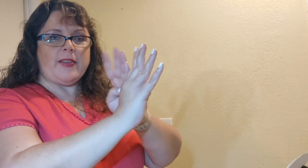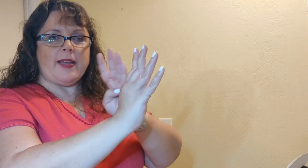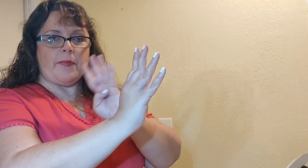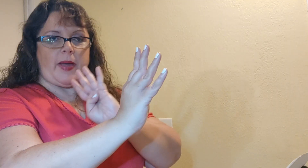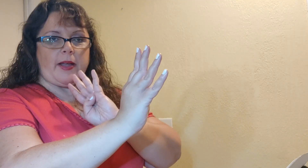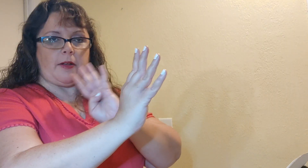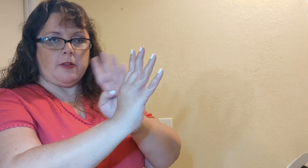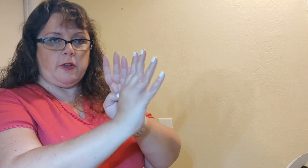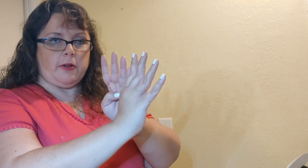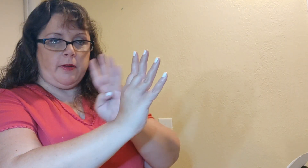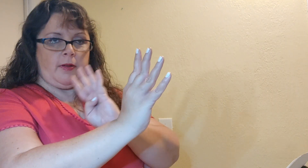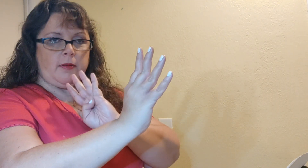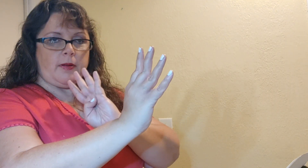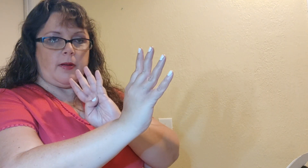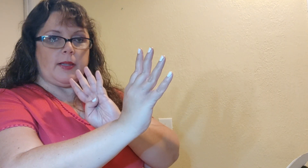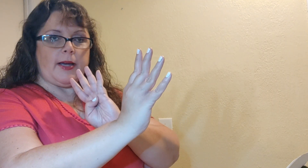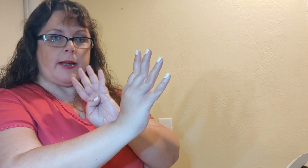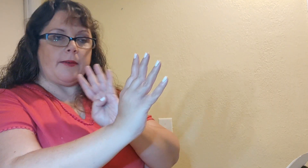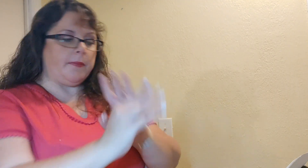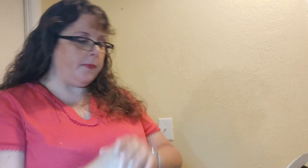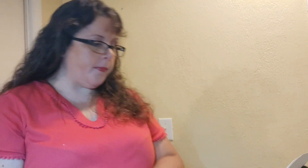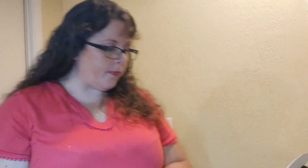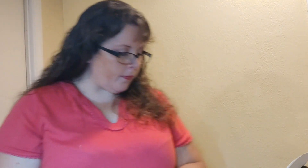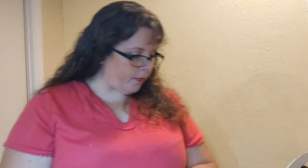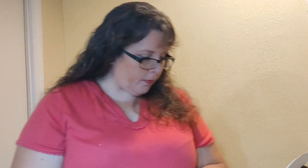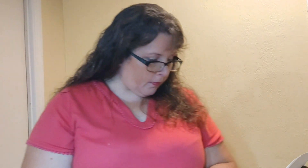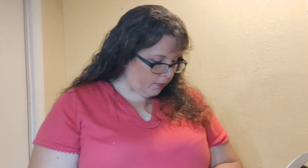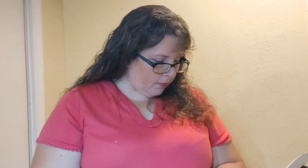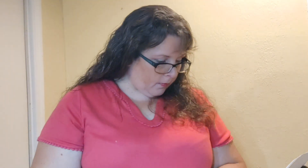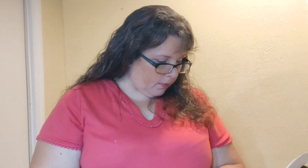left hand back, because you're aligned.